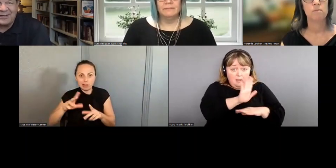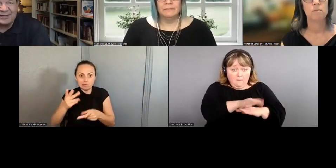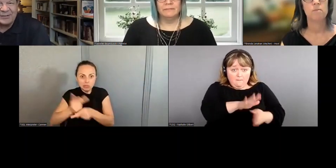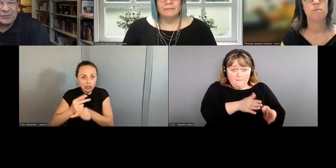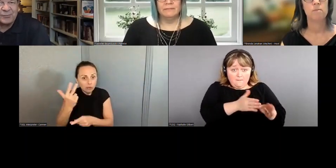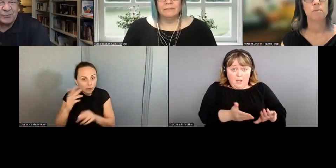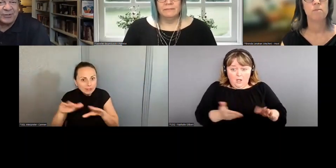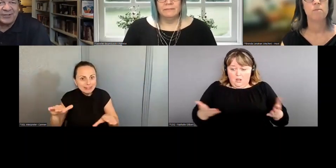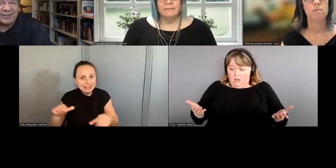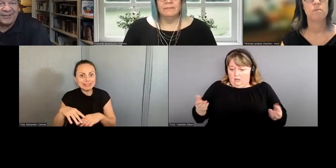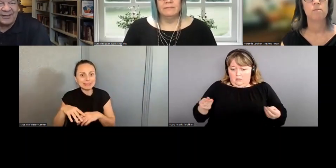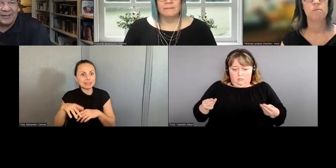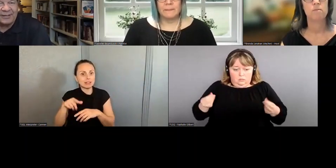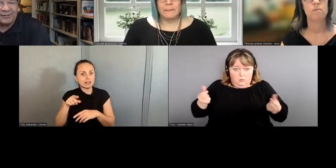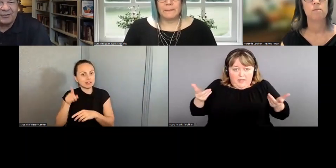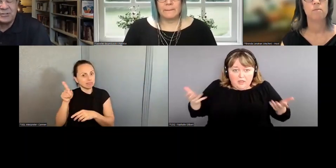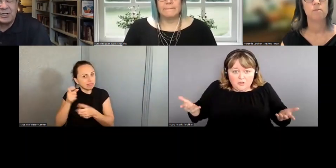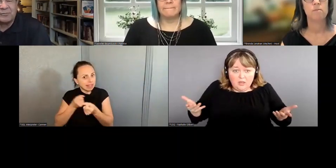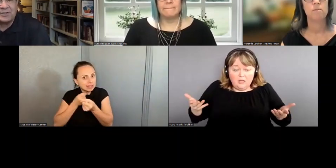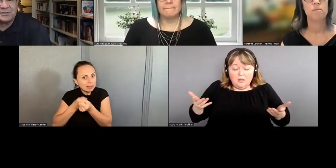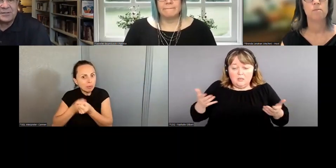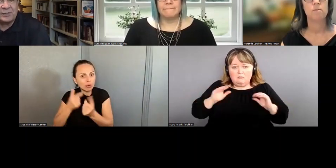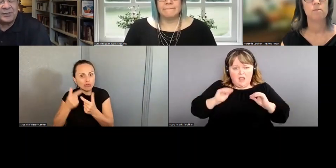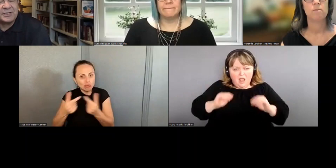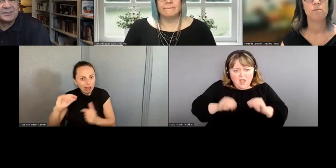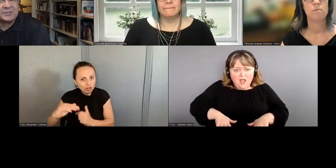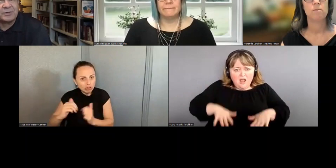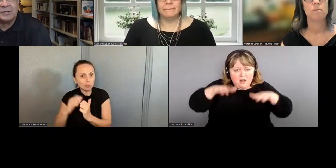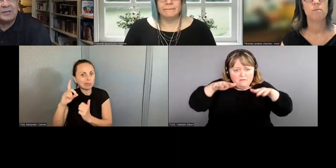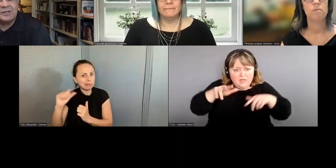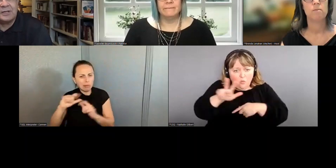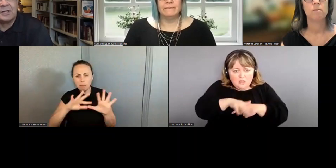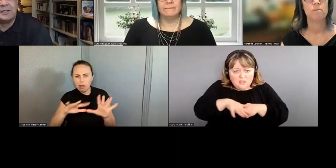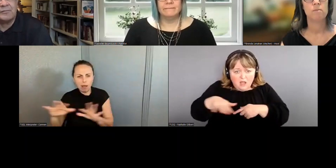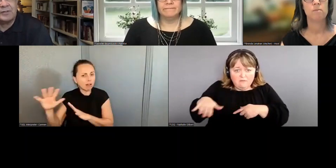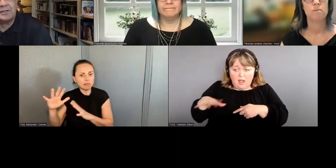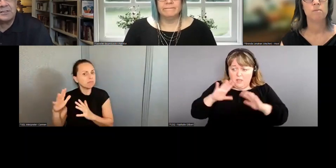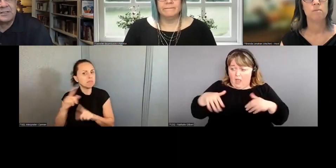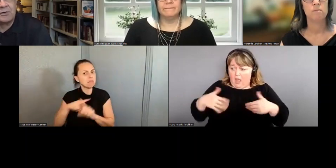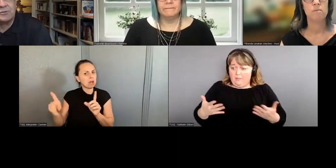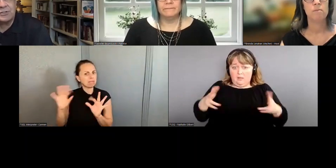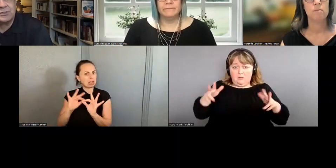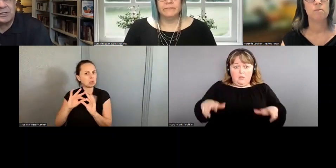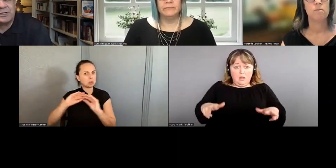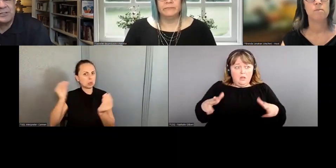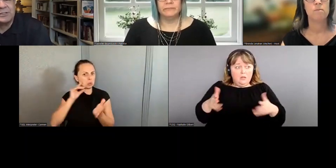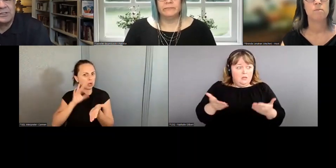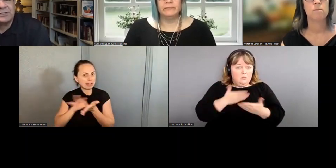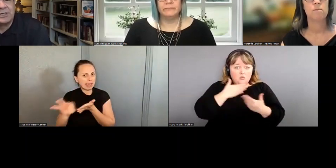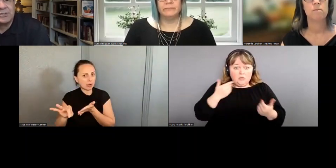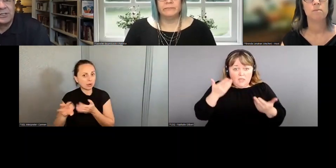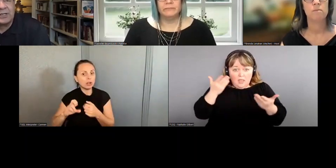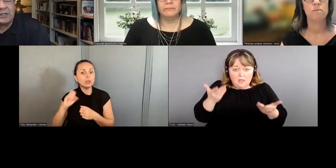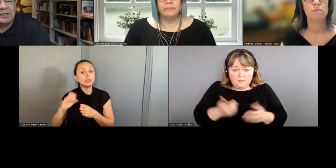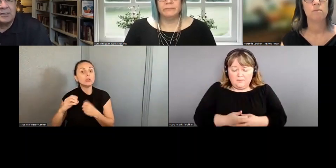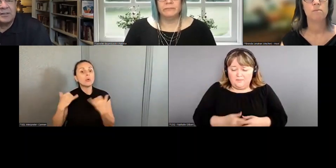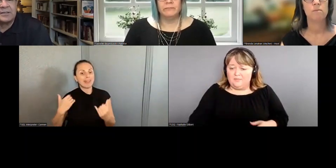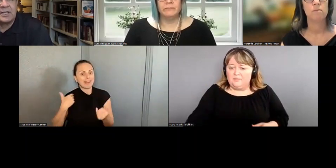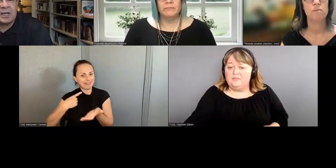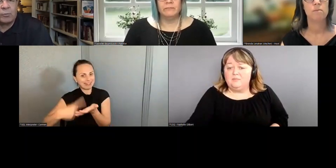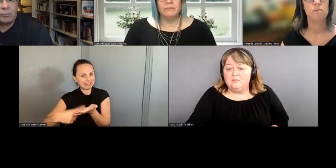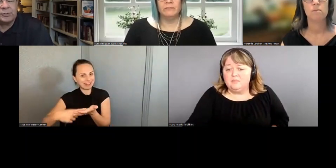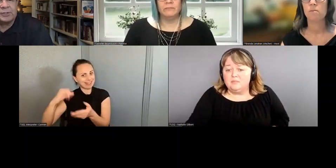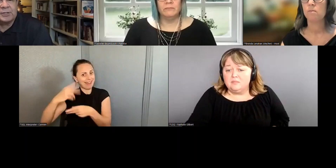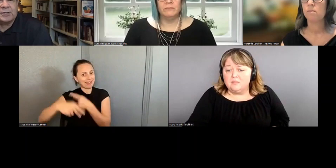they supported a grandchild with a disability and so on, and nothing of that is counted. So there is a discussion that